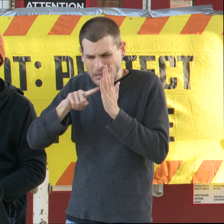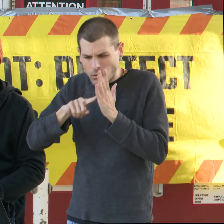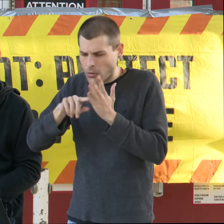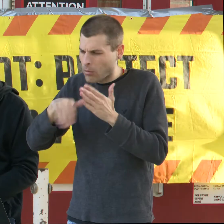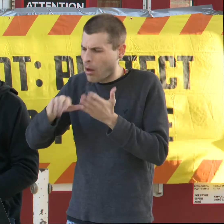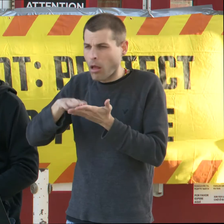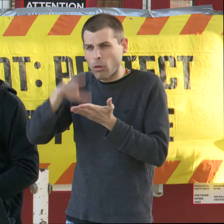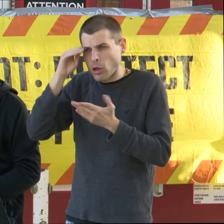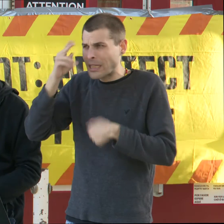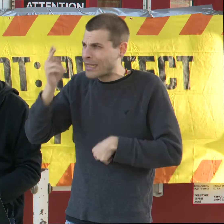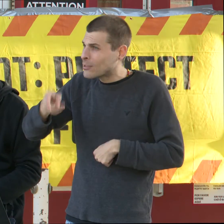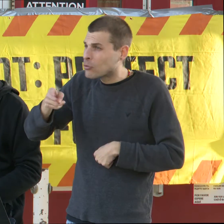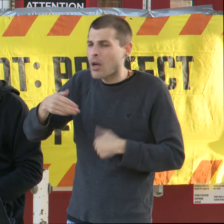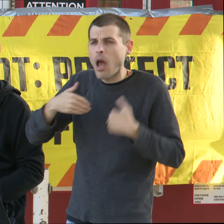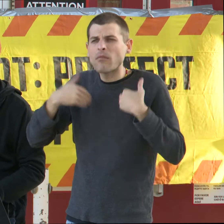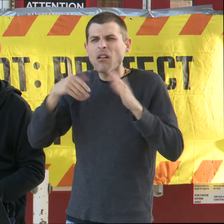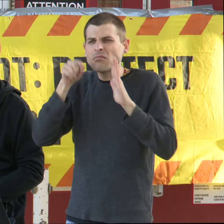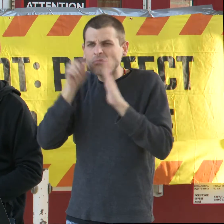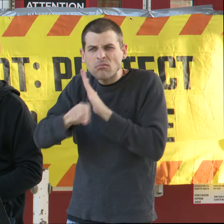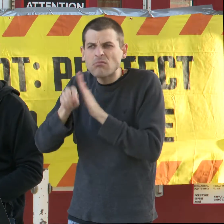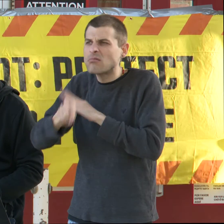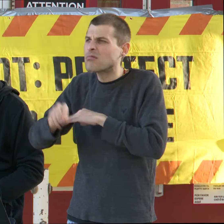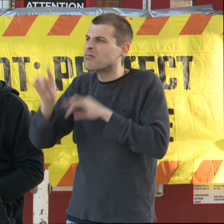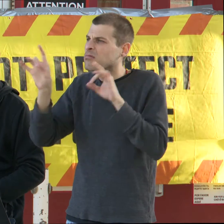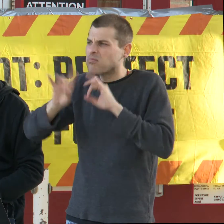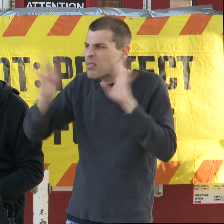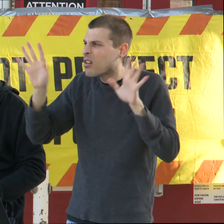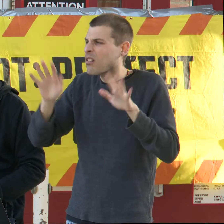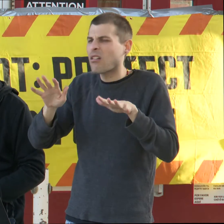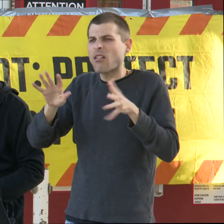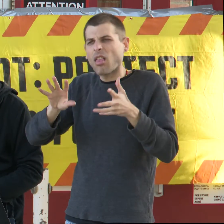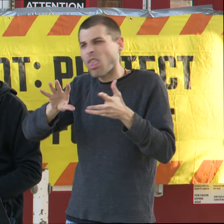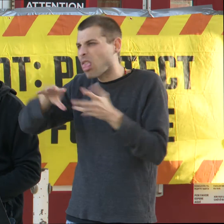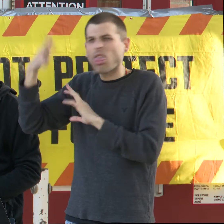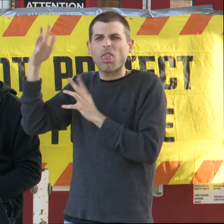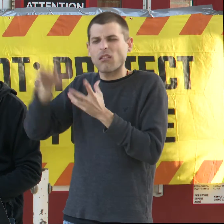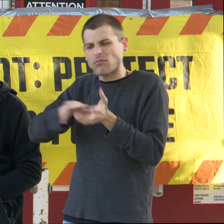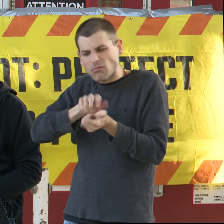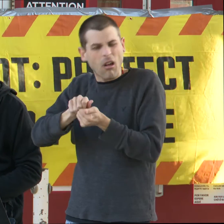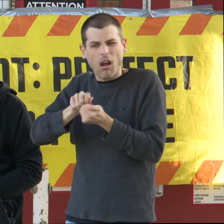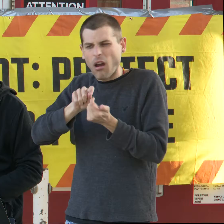genocide that was committed in the establishment of this empire.